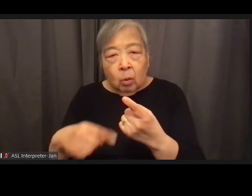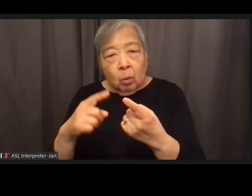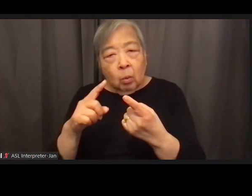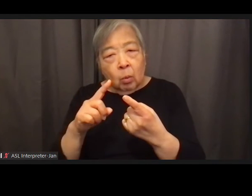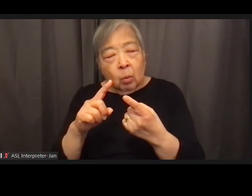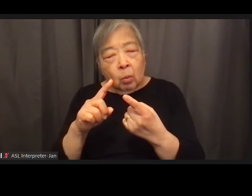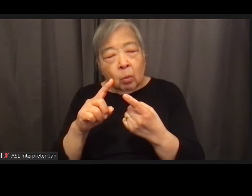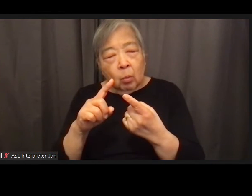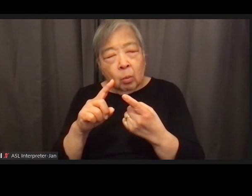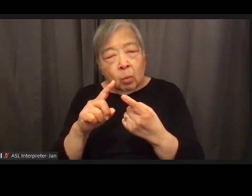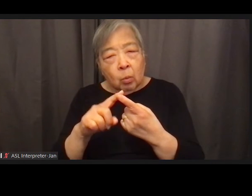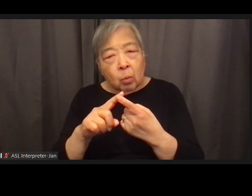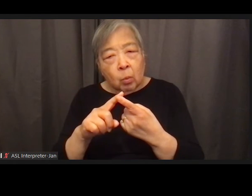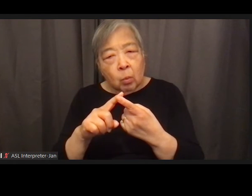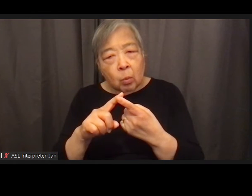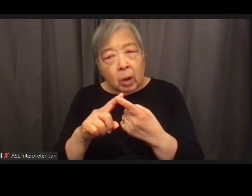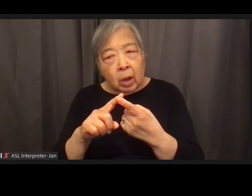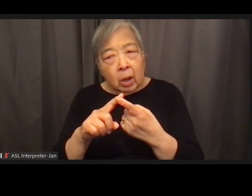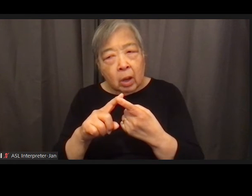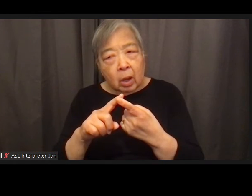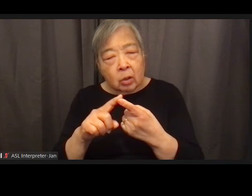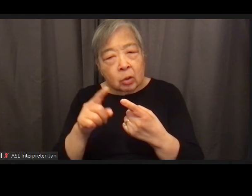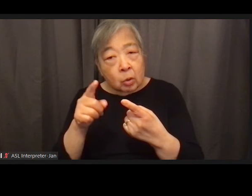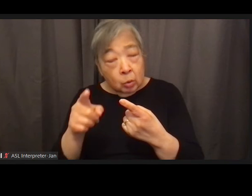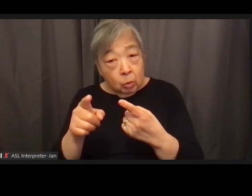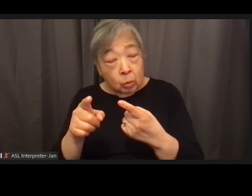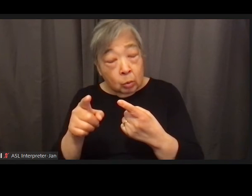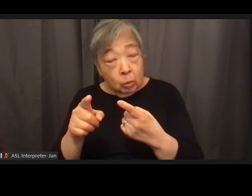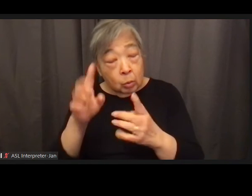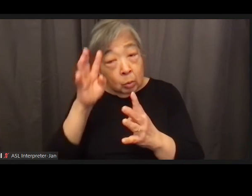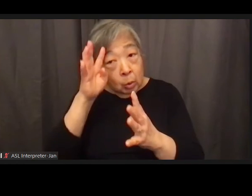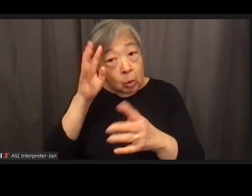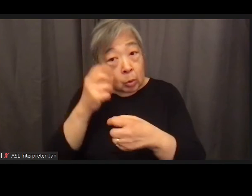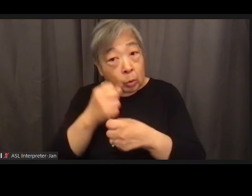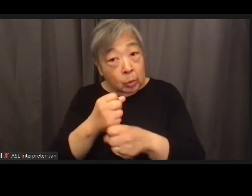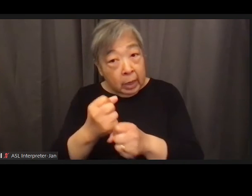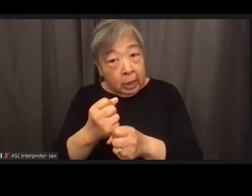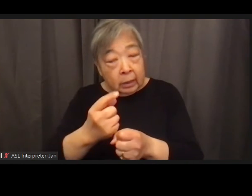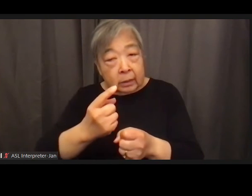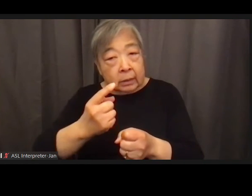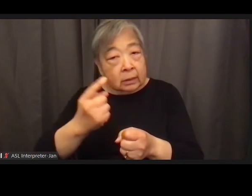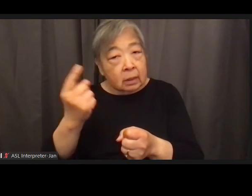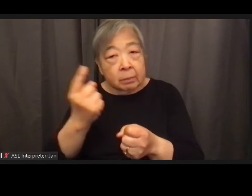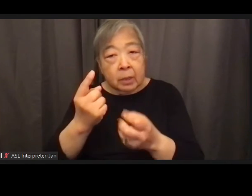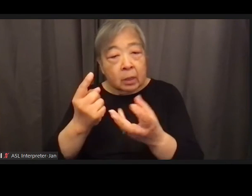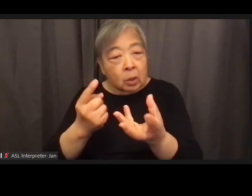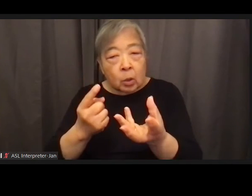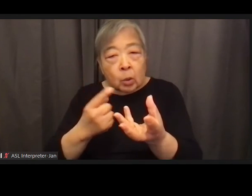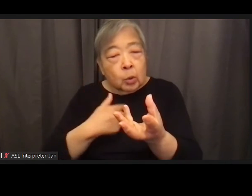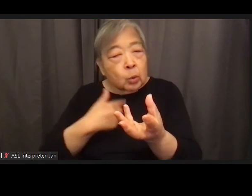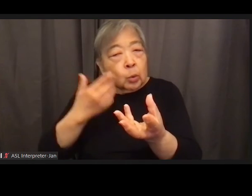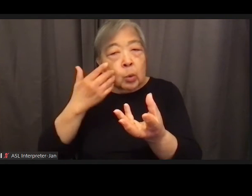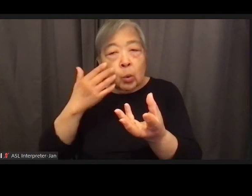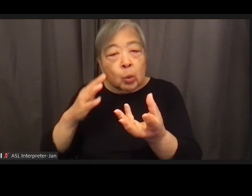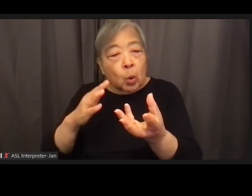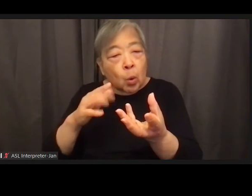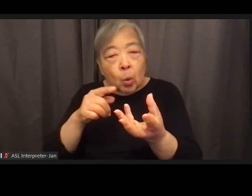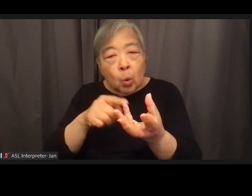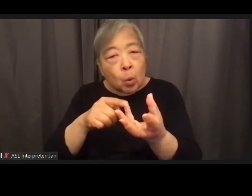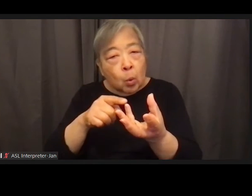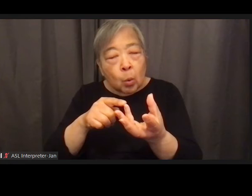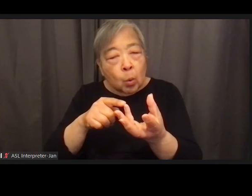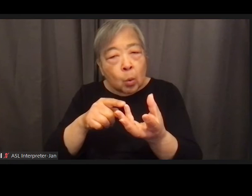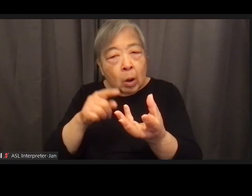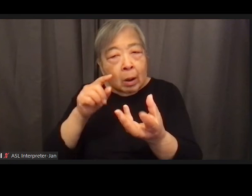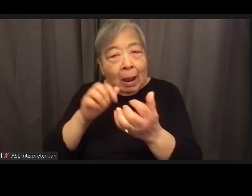when you create something, then you don't quite know what the effect of it will be, and this is what